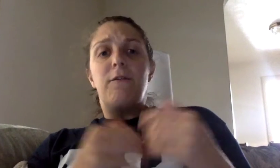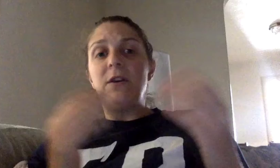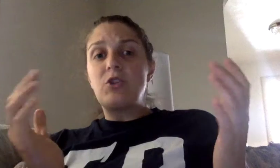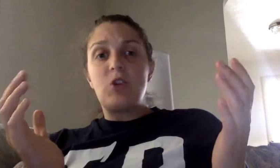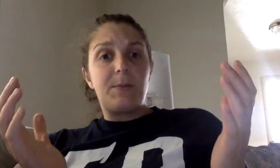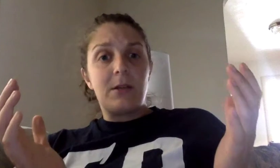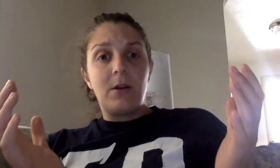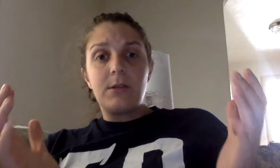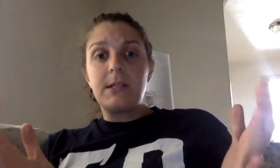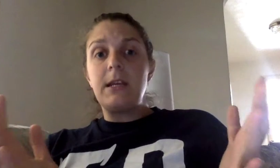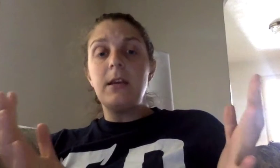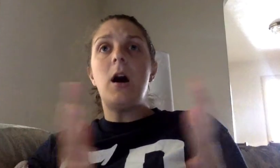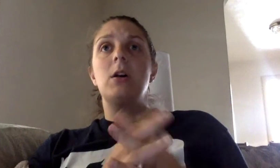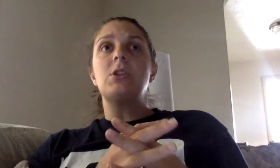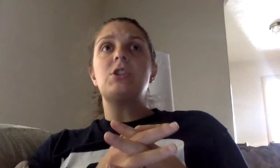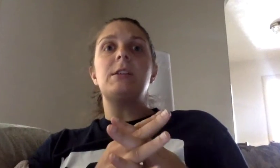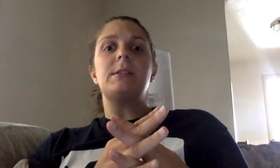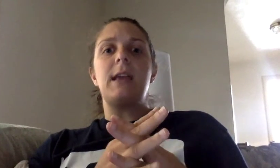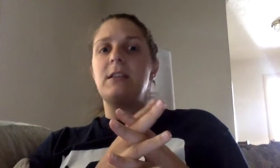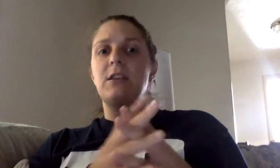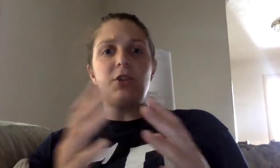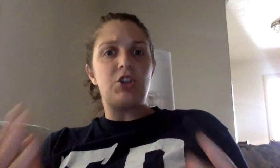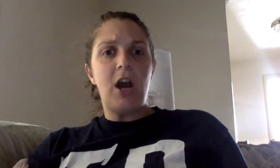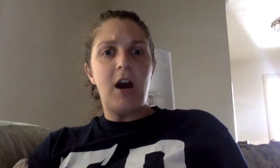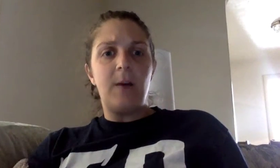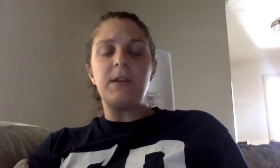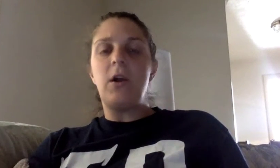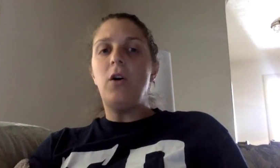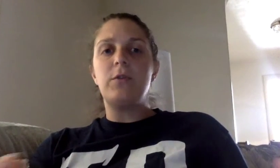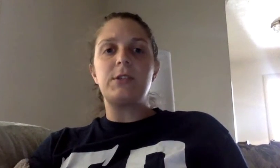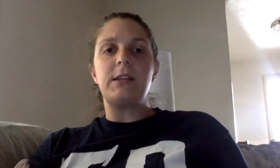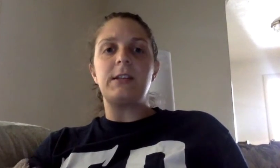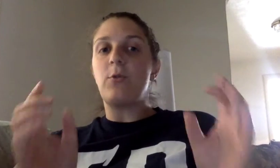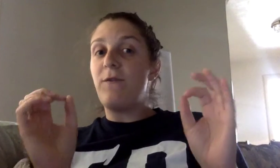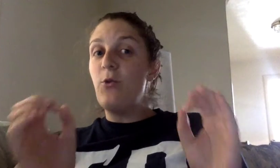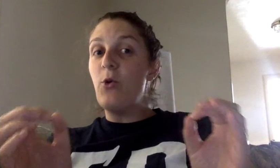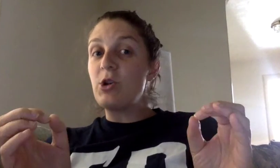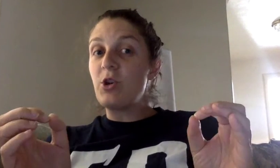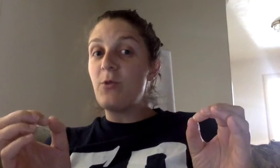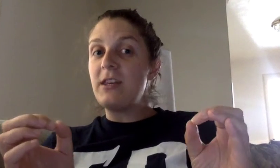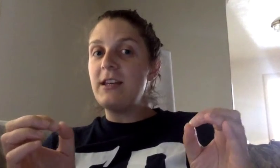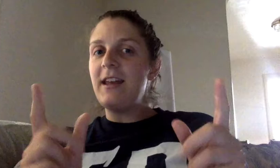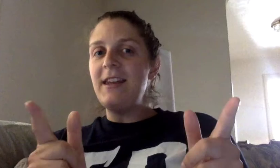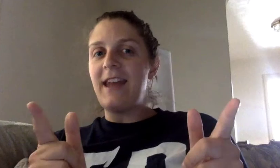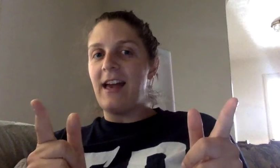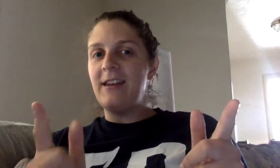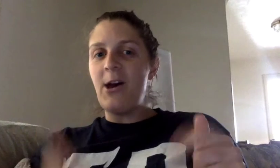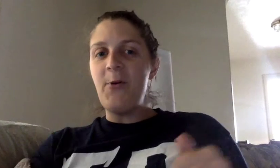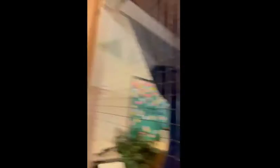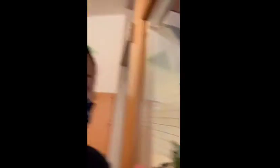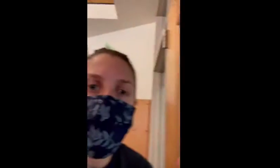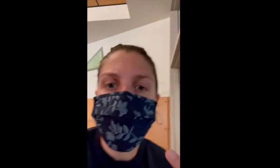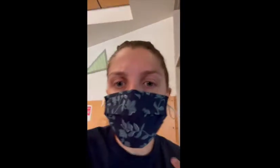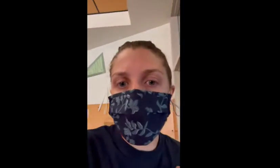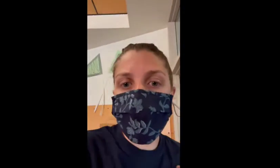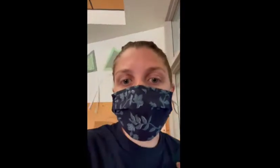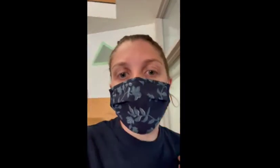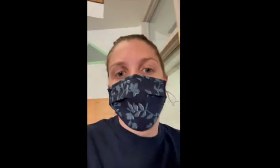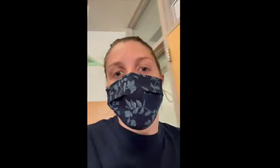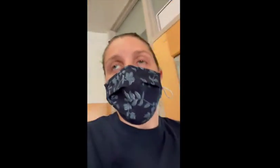field trips to go see colleges and different jobs and all of those things. So if you weren't sure what they did, now you know. So tons of books,